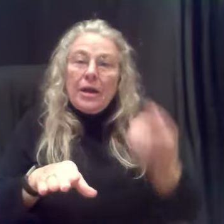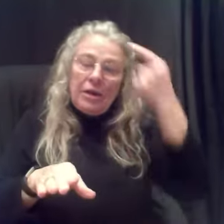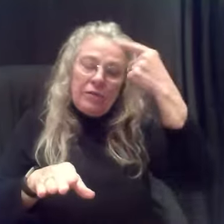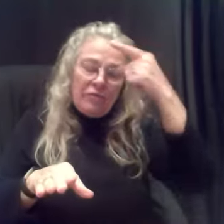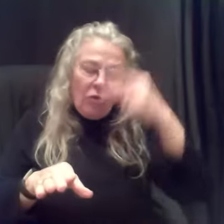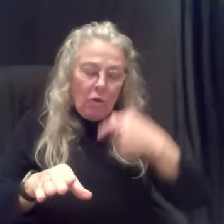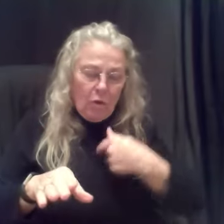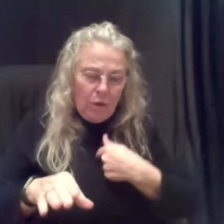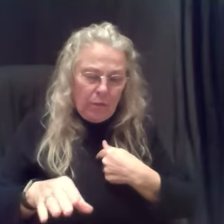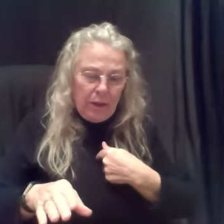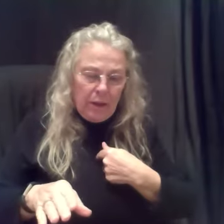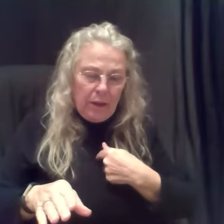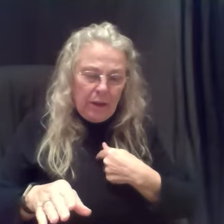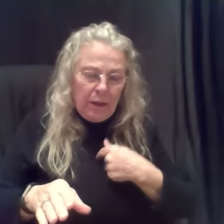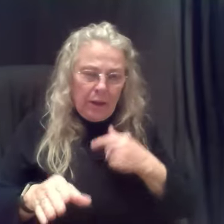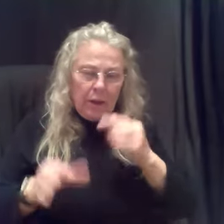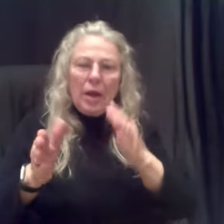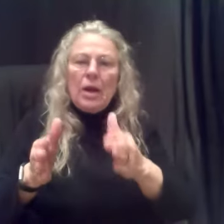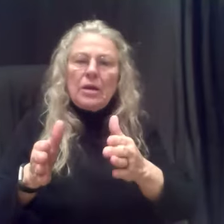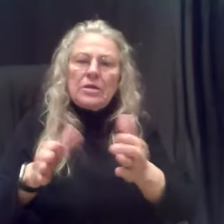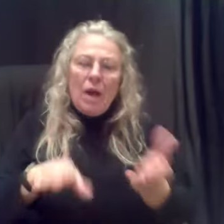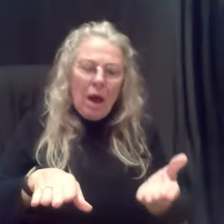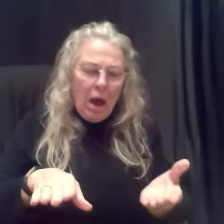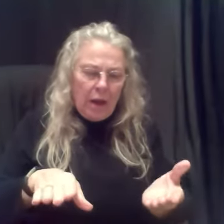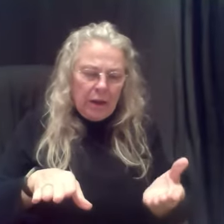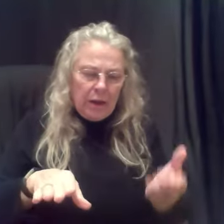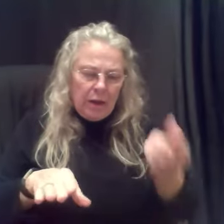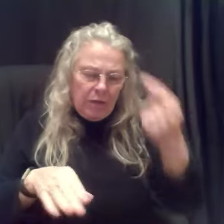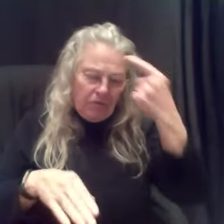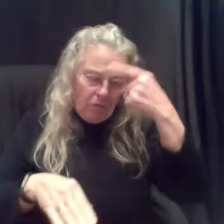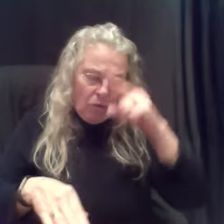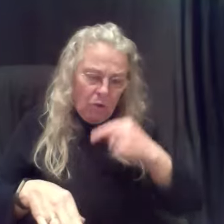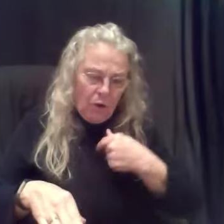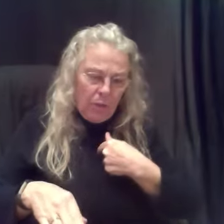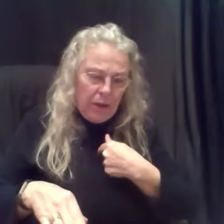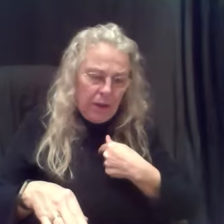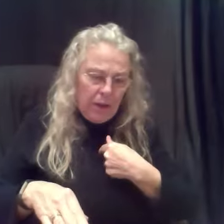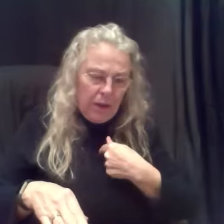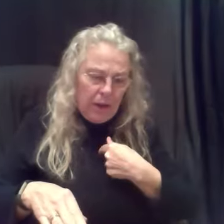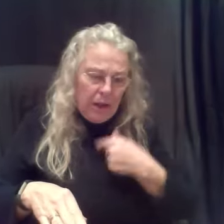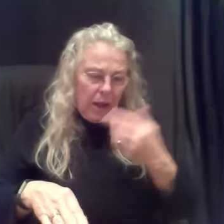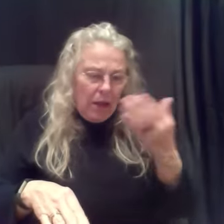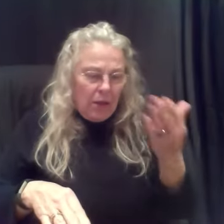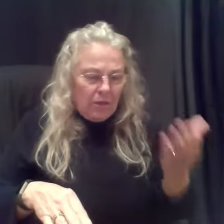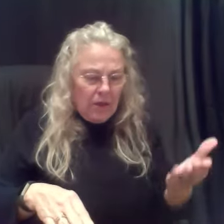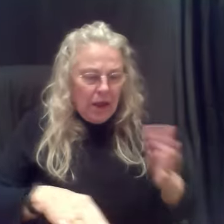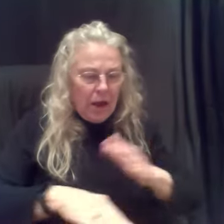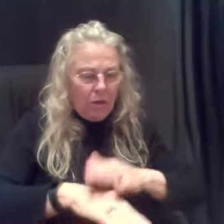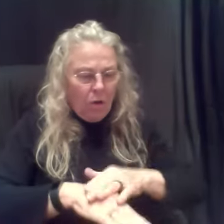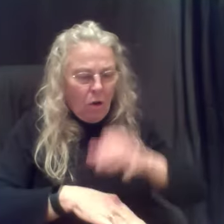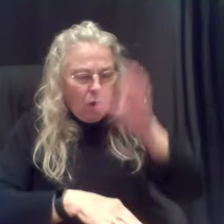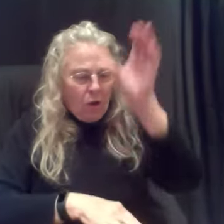dying for me, dying for me. There on